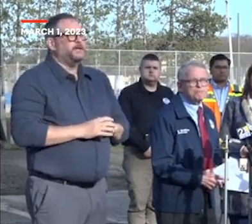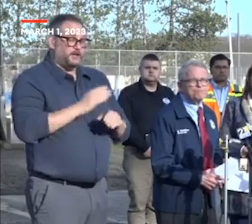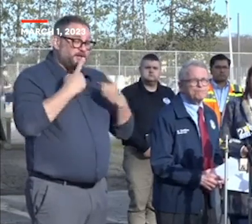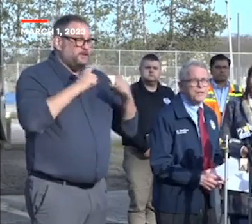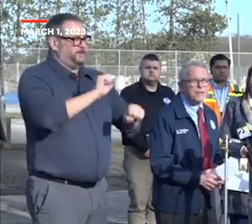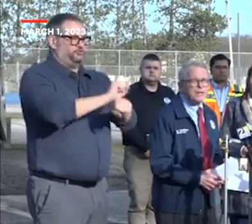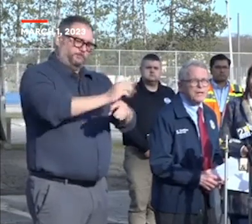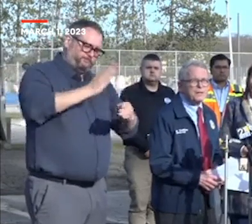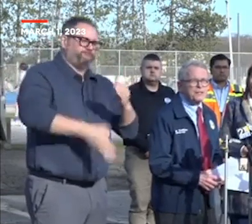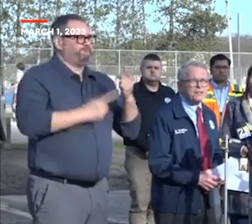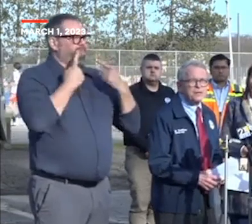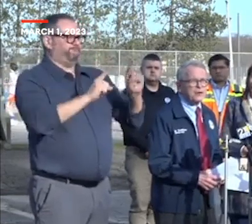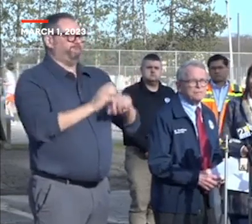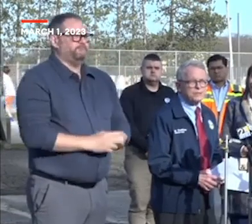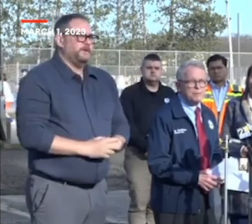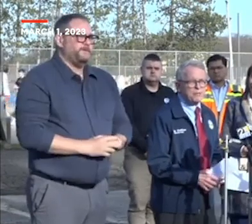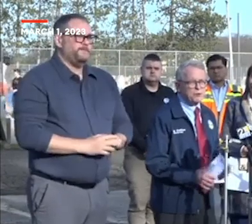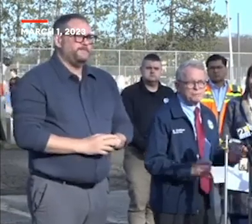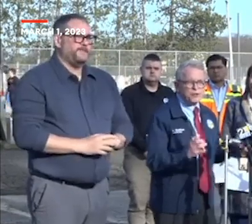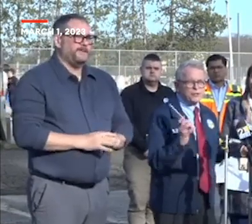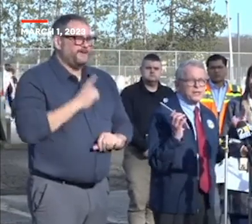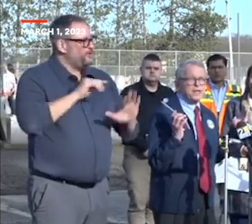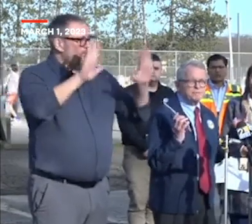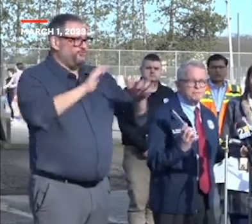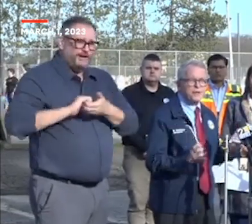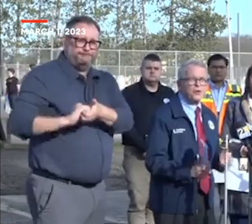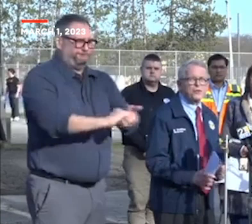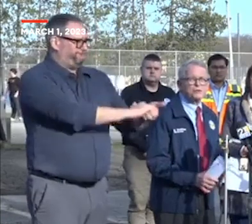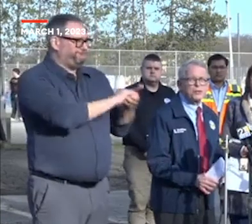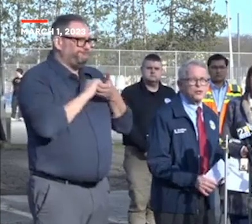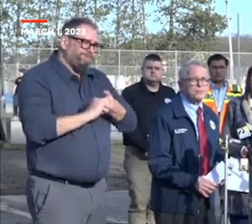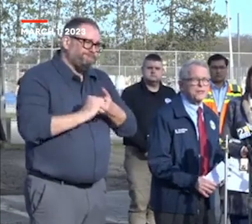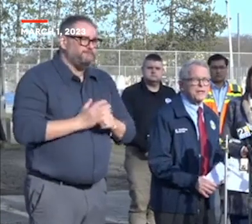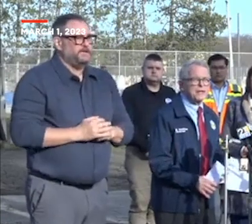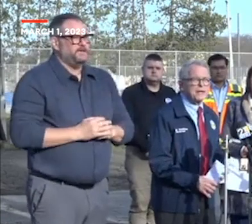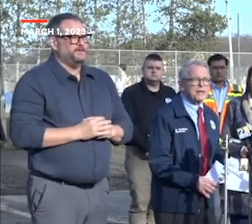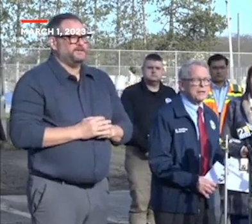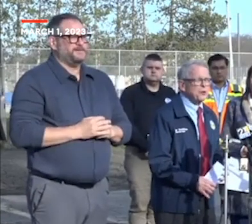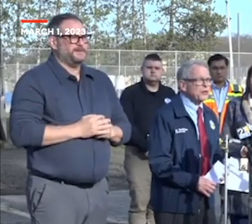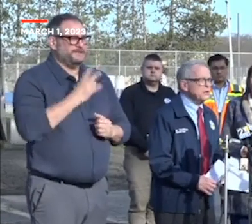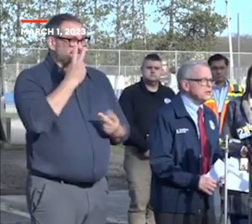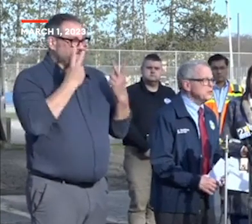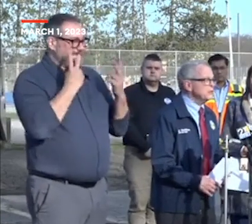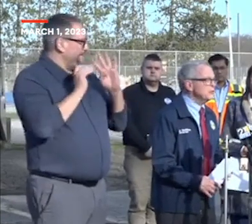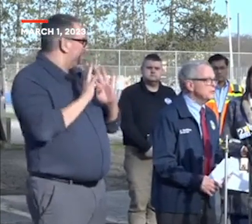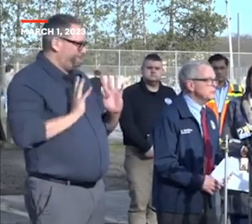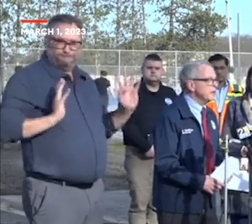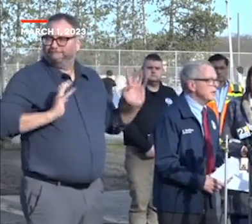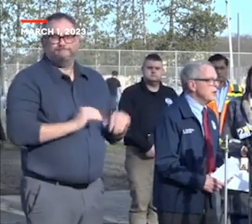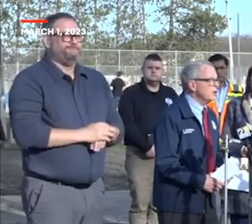done. This is a great team effort, as you can see by all the other speakers, and we're going to continue